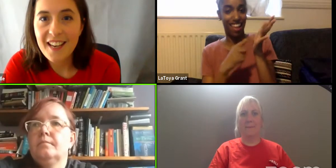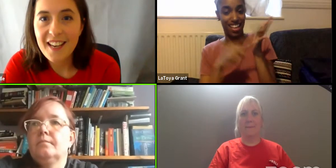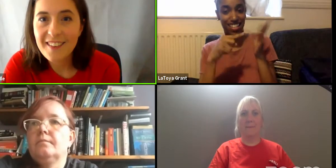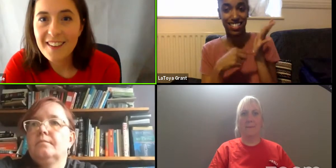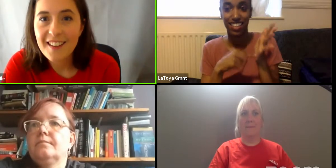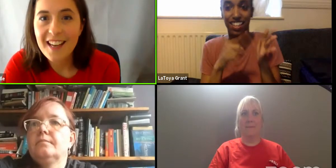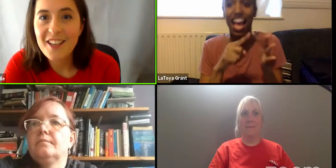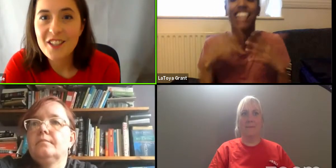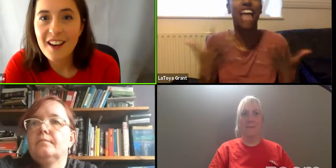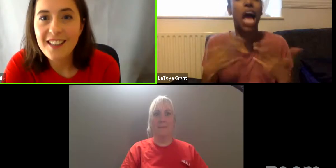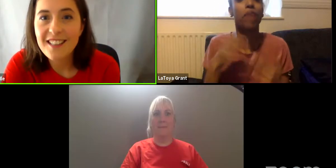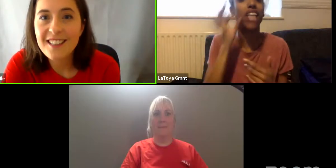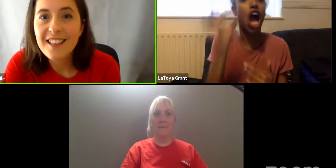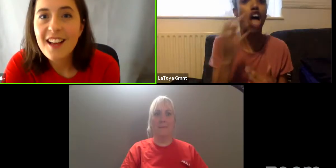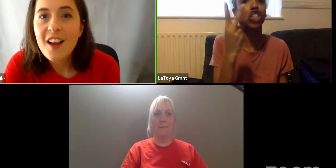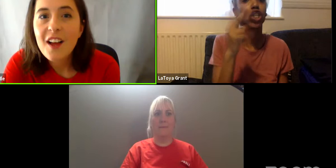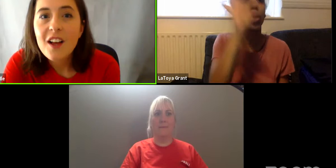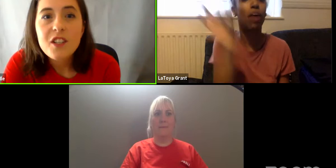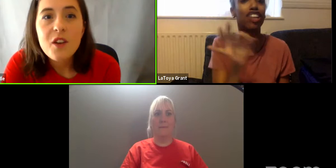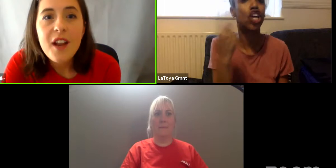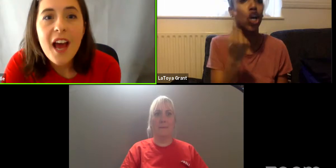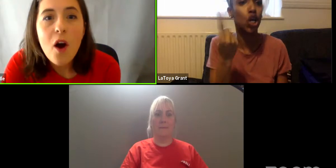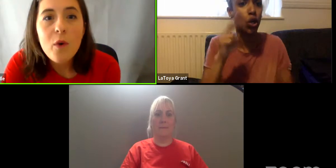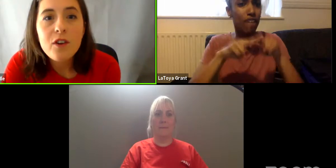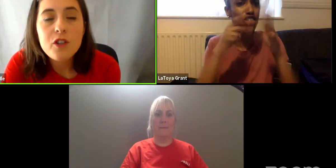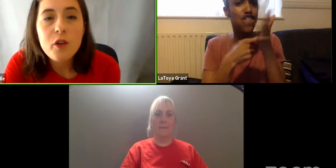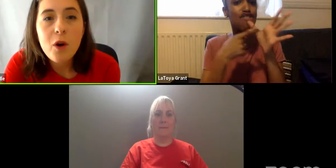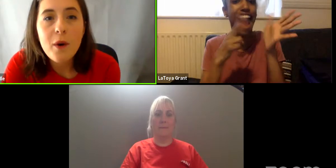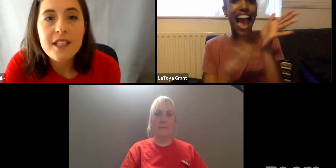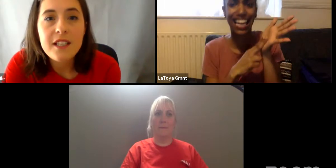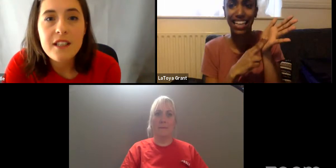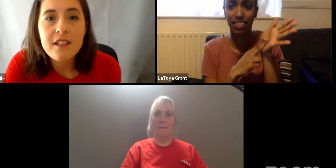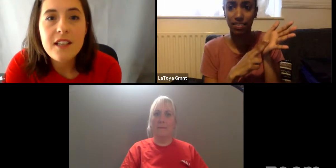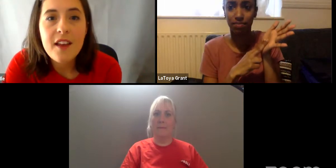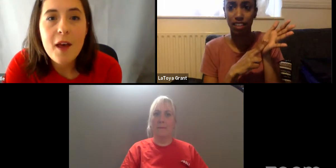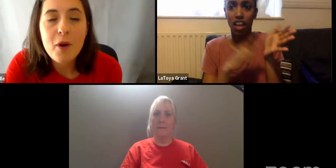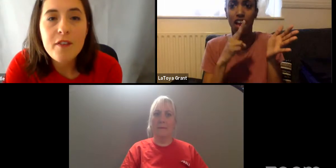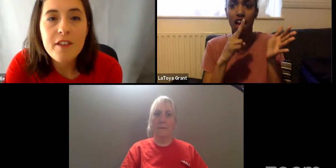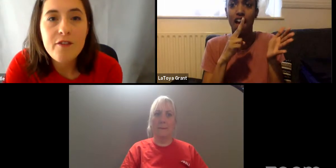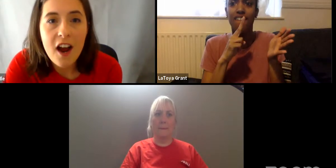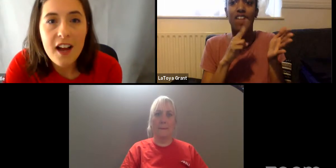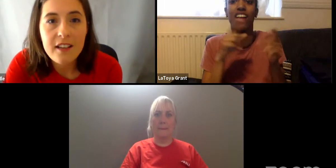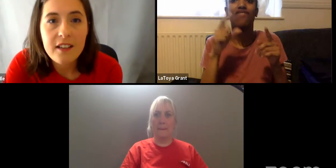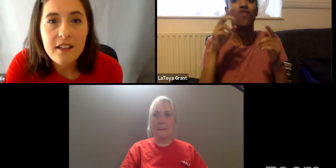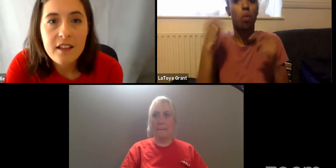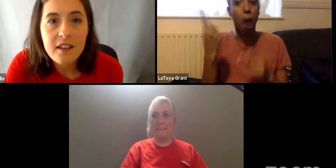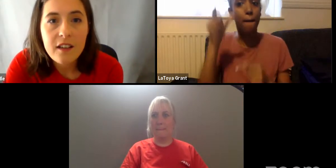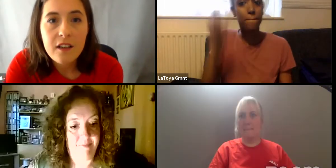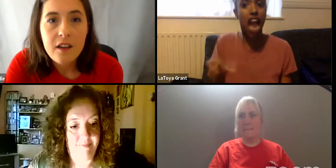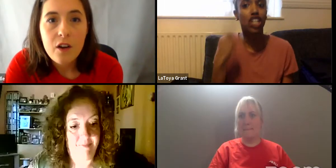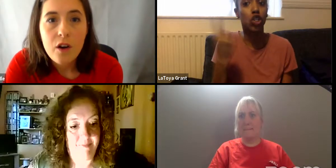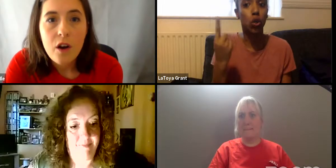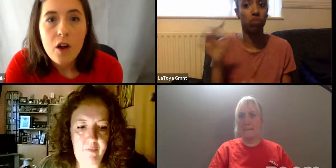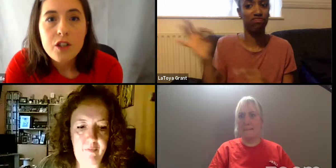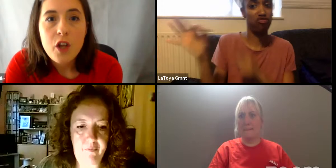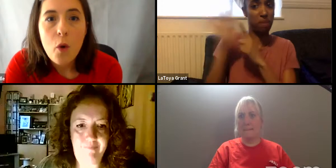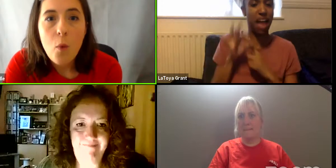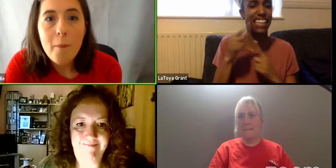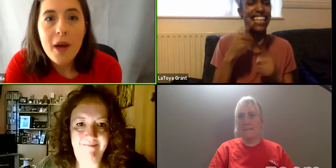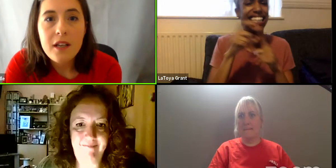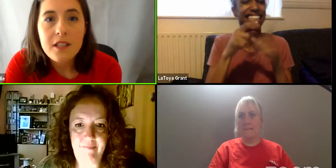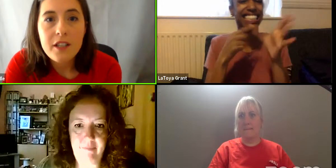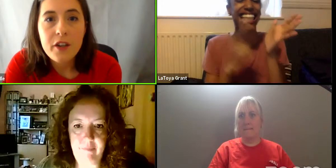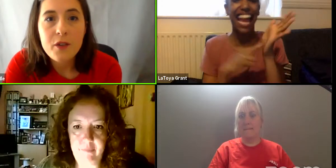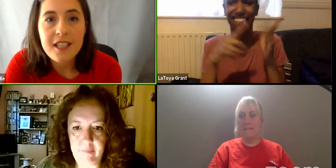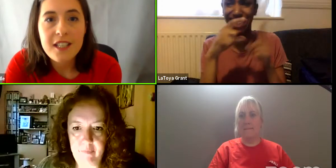Thank you, Charlotte. So now we've got 2 more questions, and they're both for Fran. So